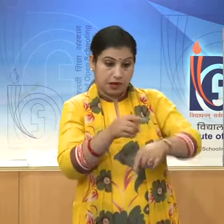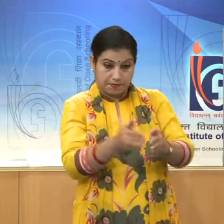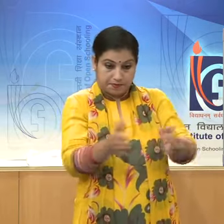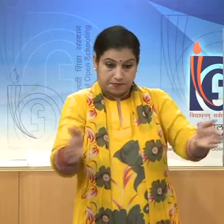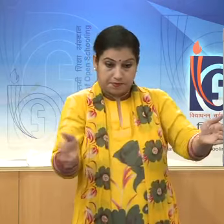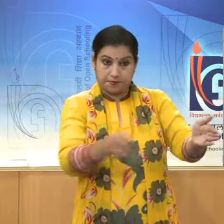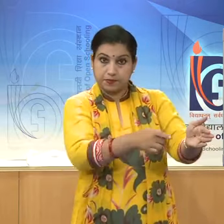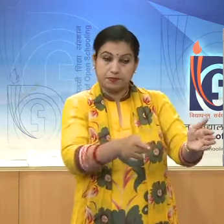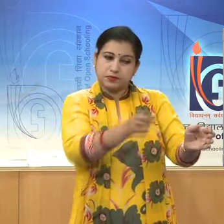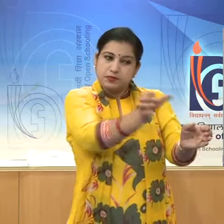Renaissance painting,